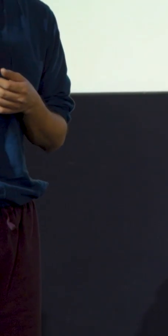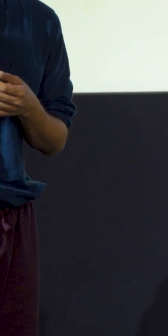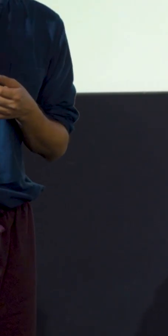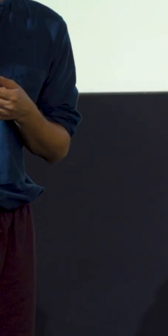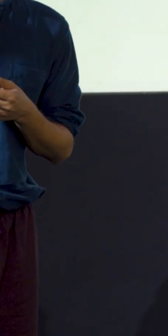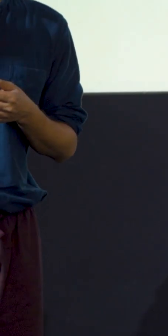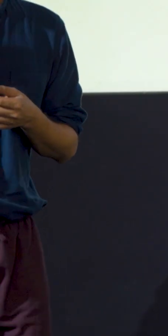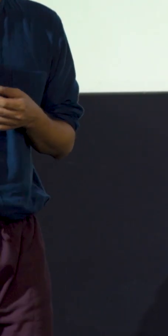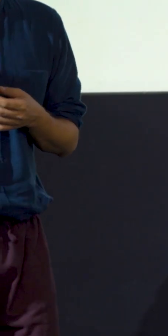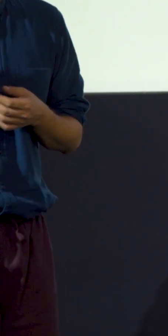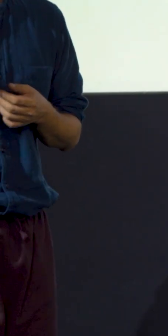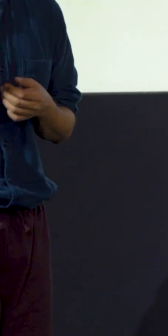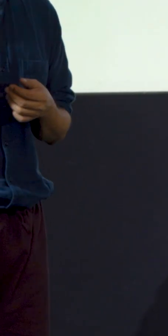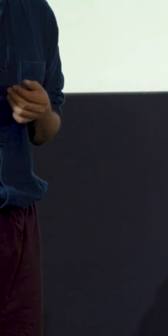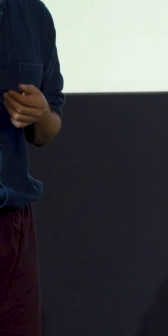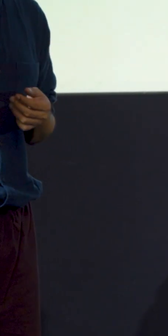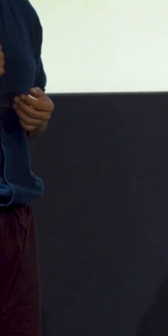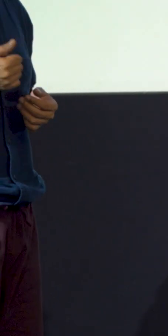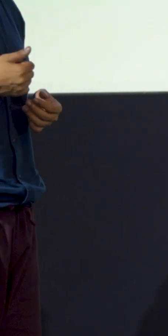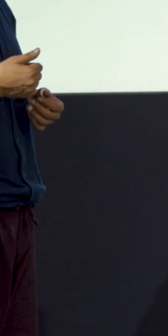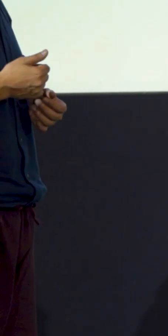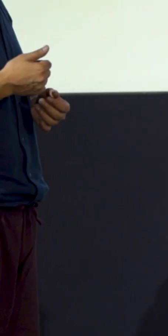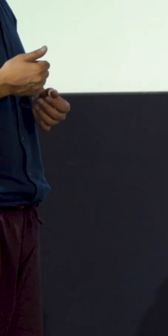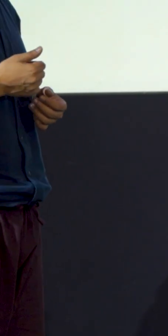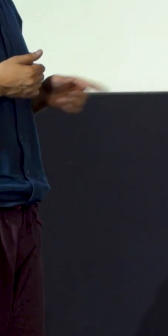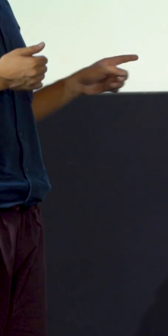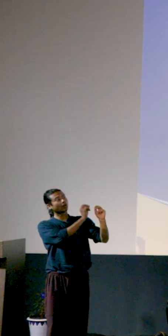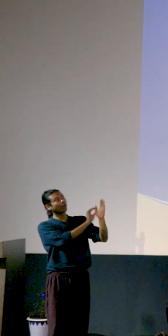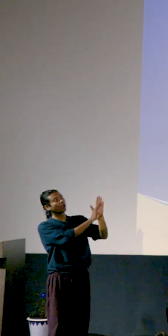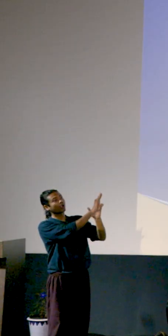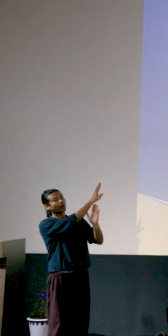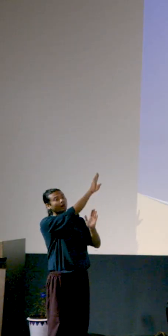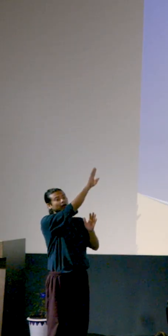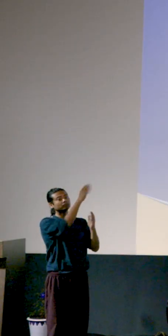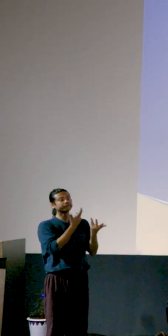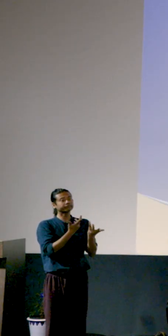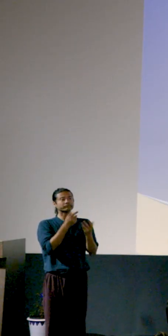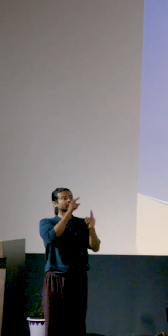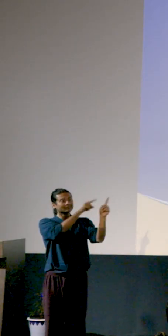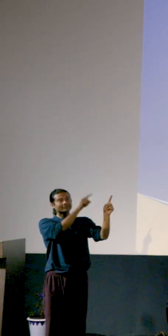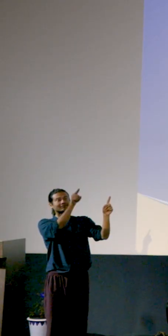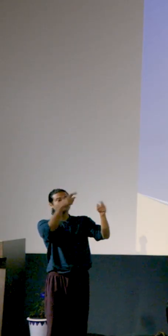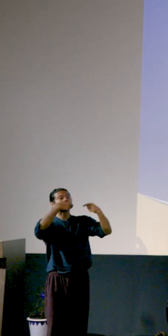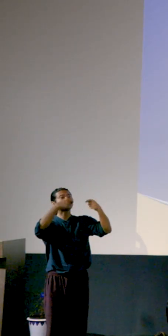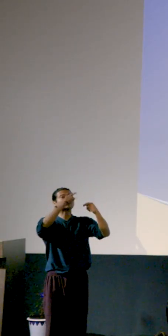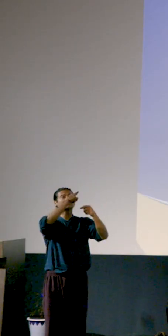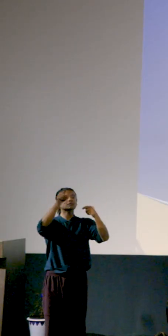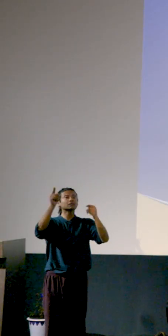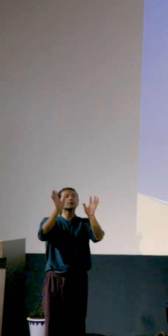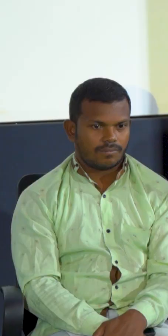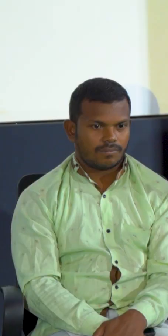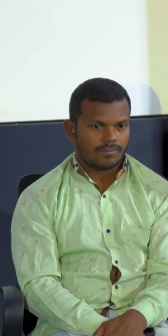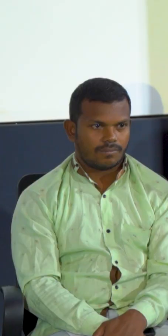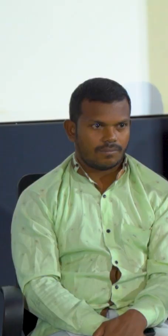seamless effort towards, making it available to each and everybody. What can we do, especially from outside of the